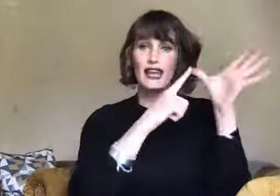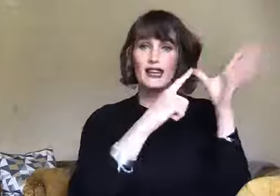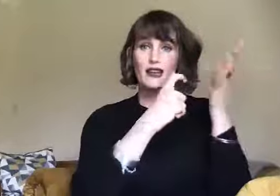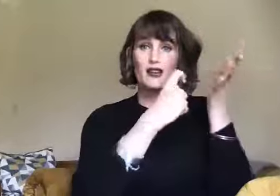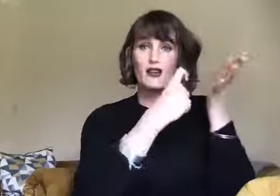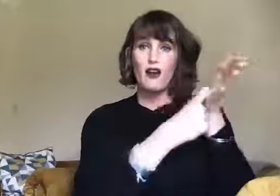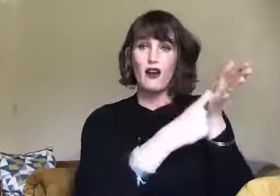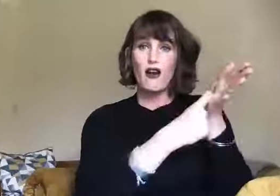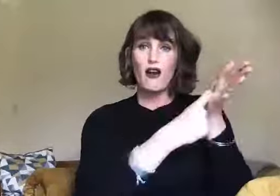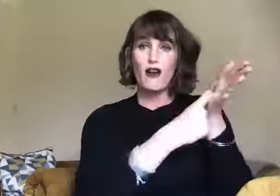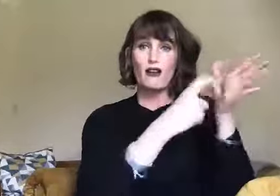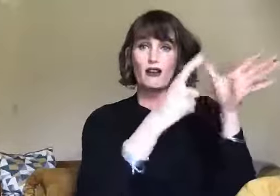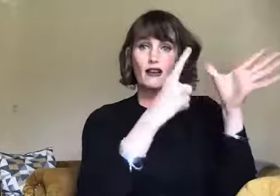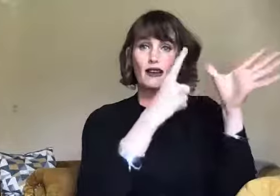Z-A-R-A.